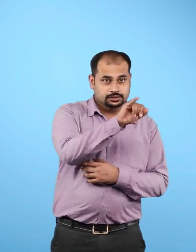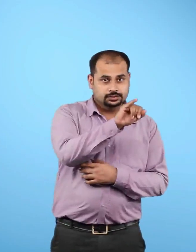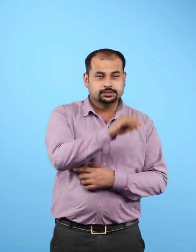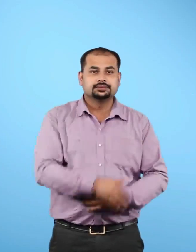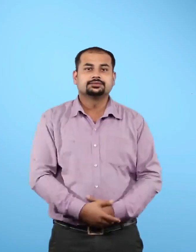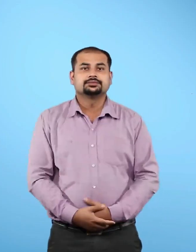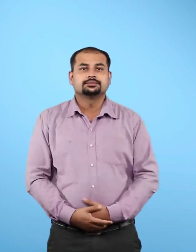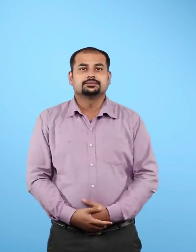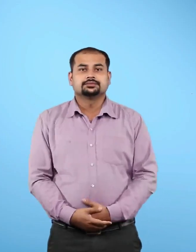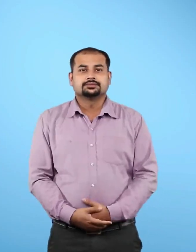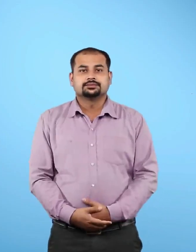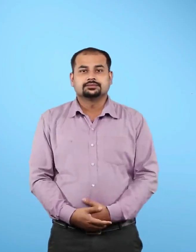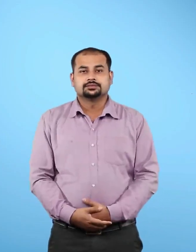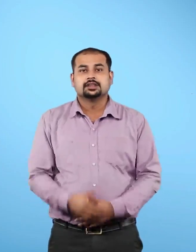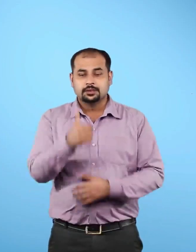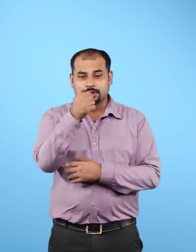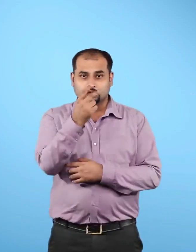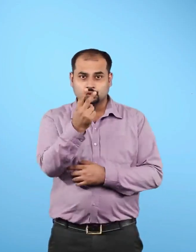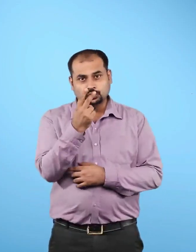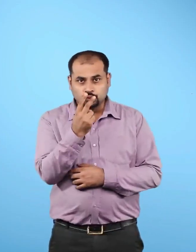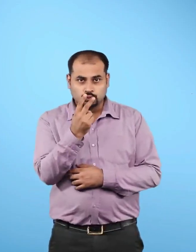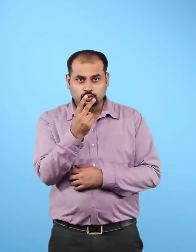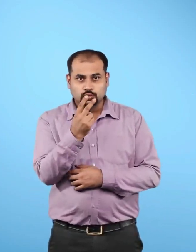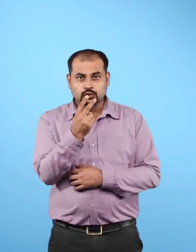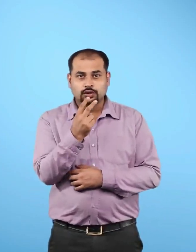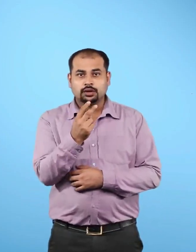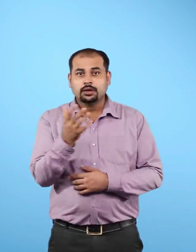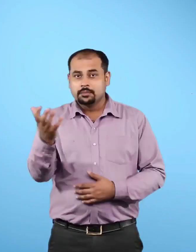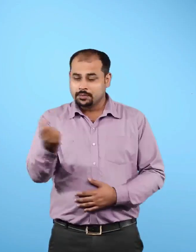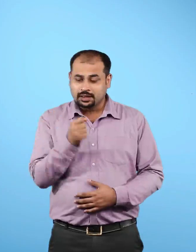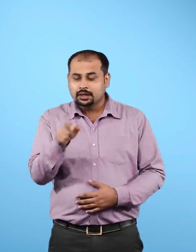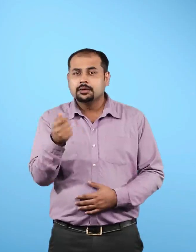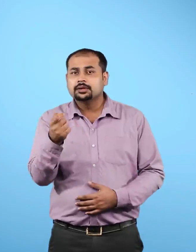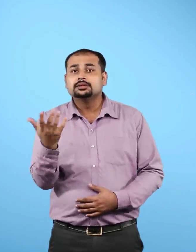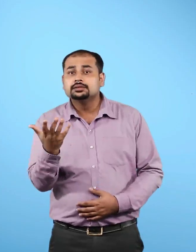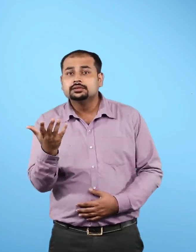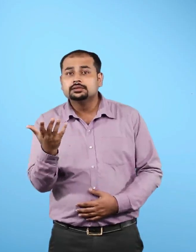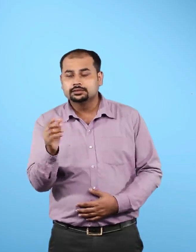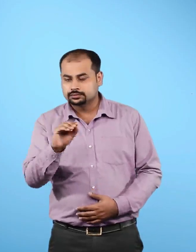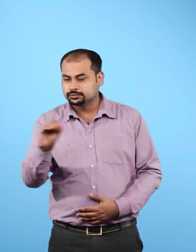6. The price of 2 pens is rupees dash.